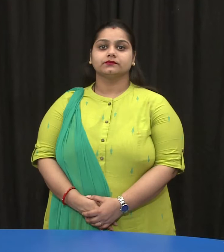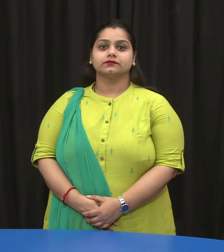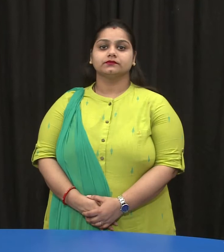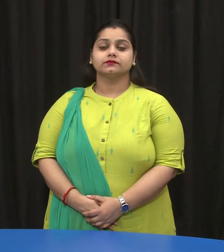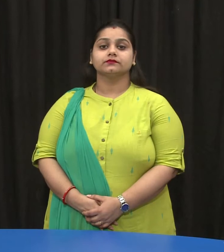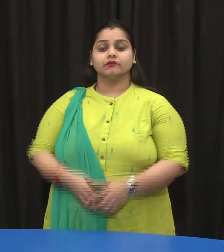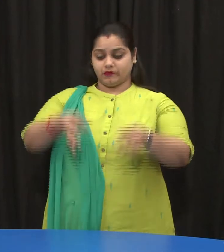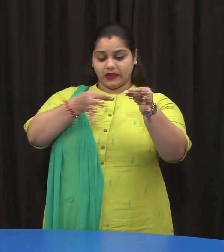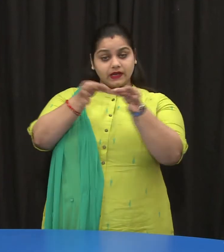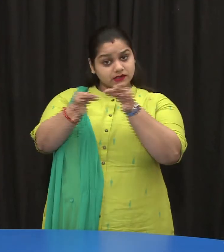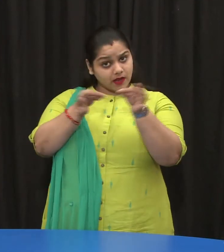Example of third picture is